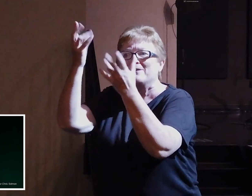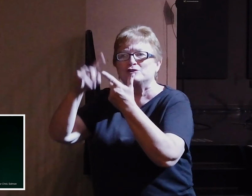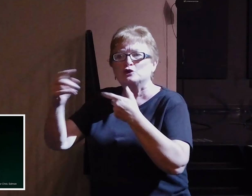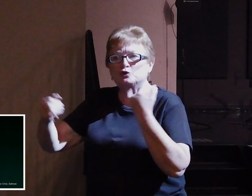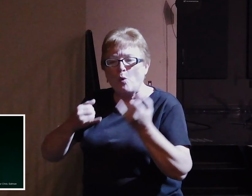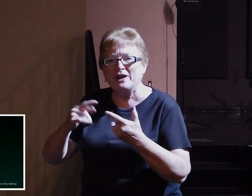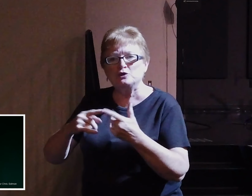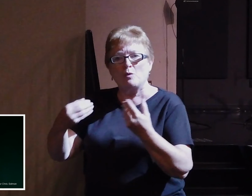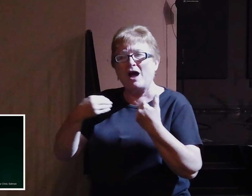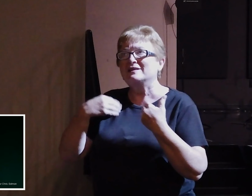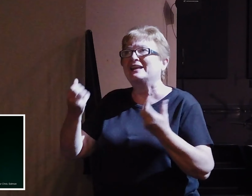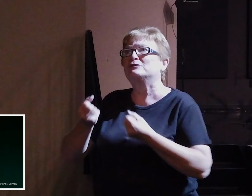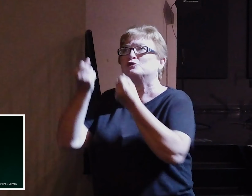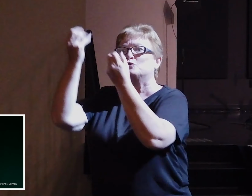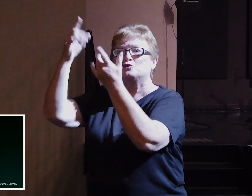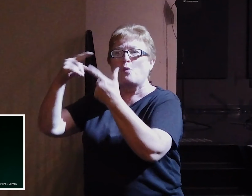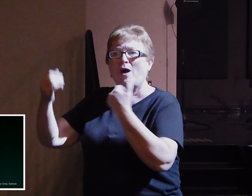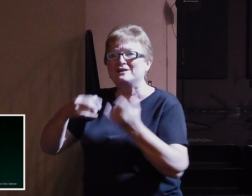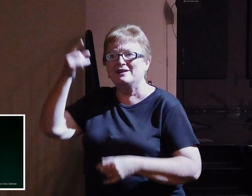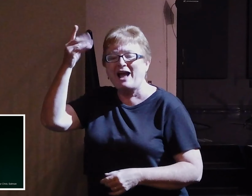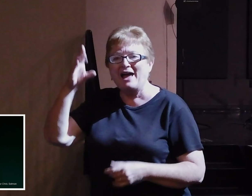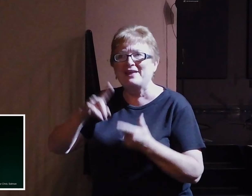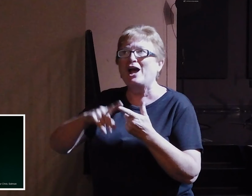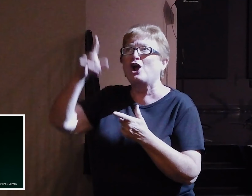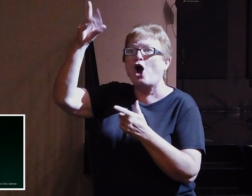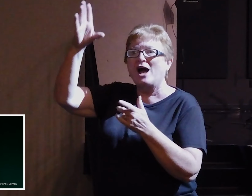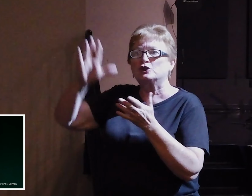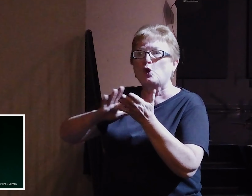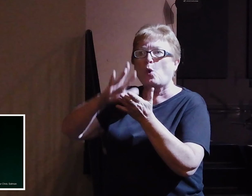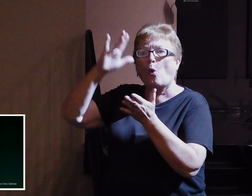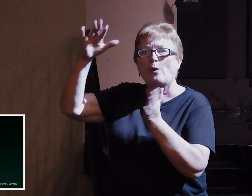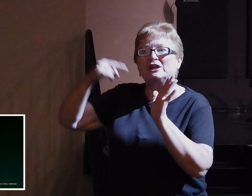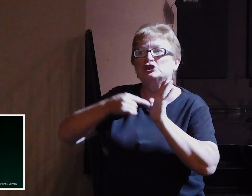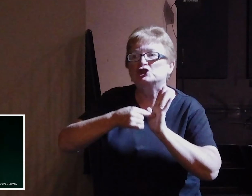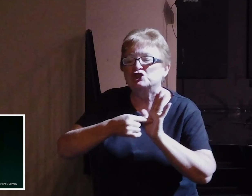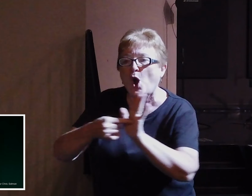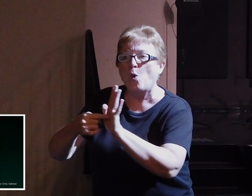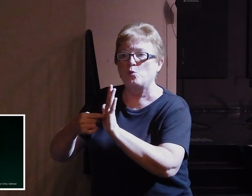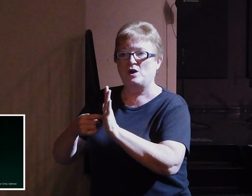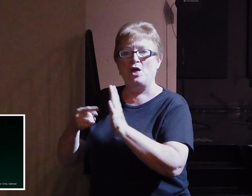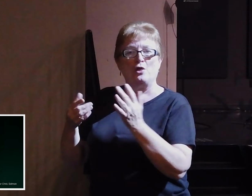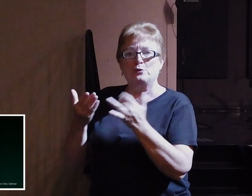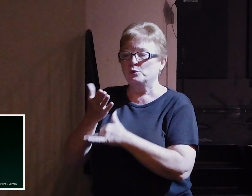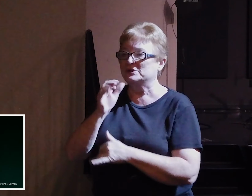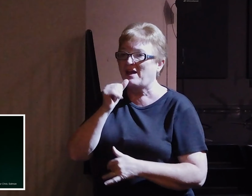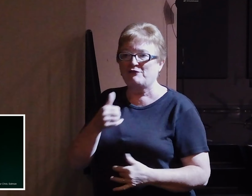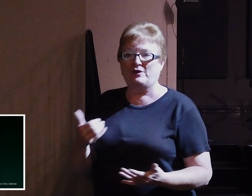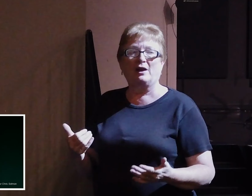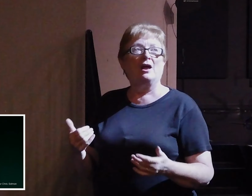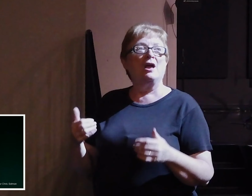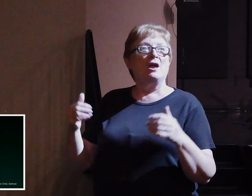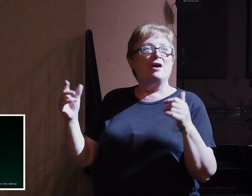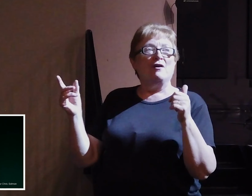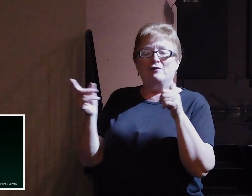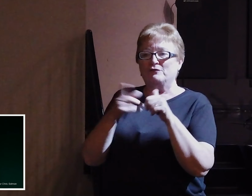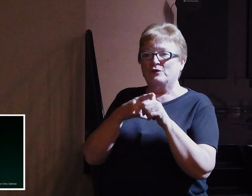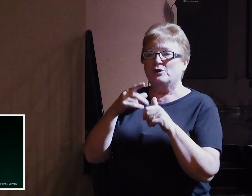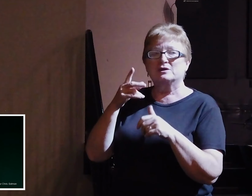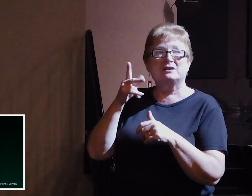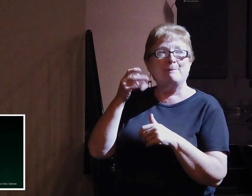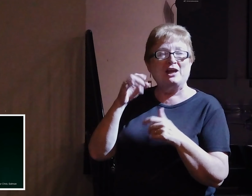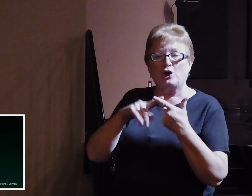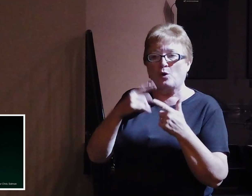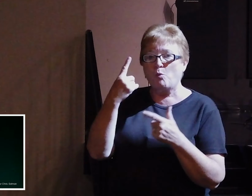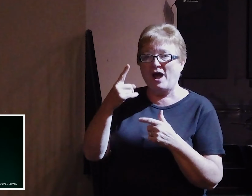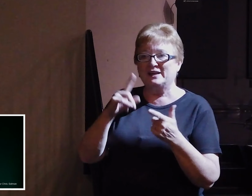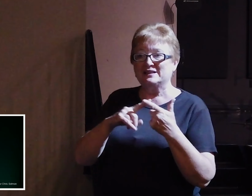suffering when we realize that God's glory is being revealed through our genuine faith. First Peter 1, verses 6 to 7 says this,